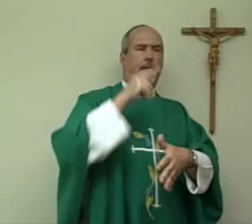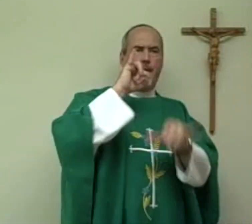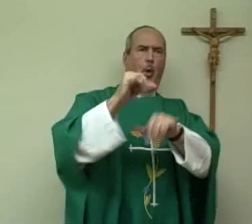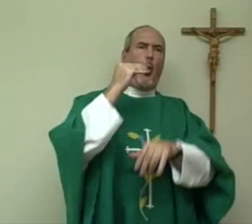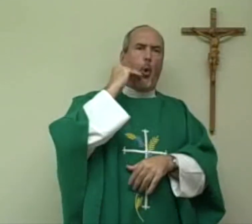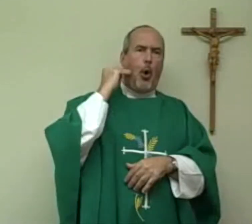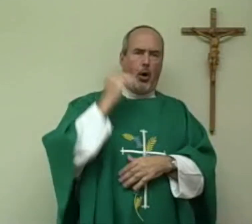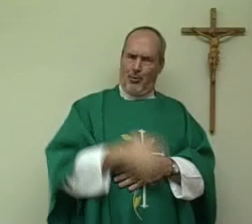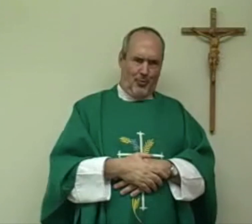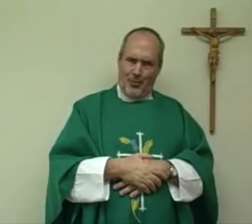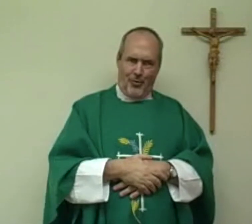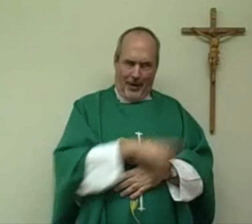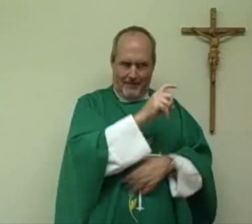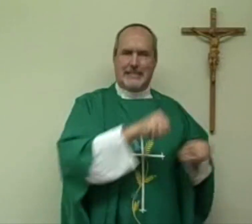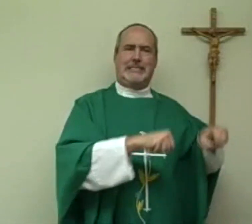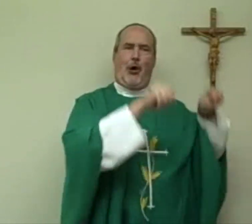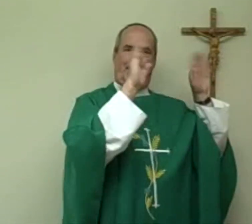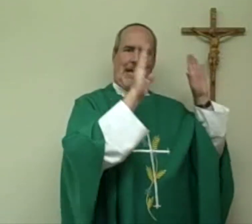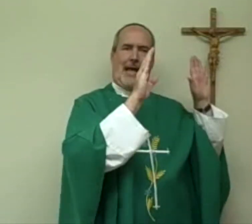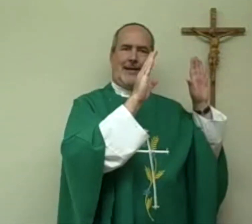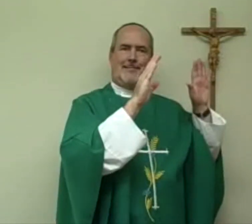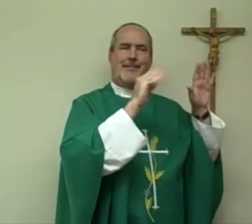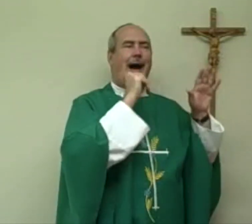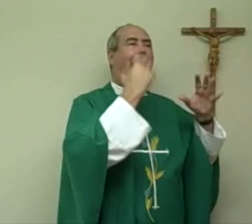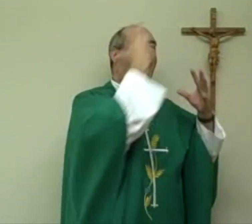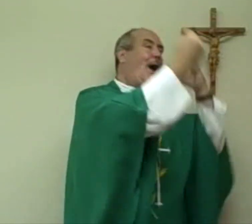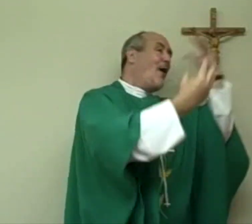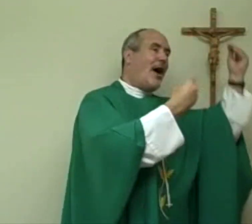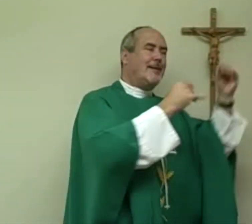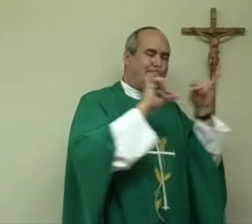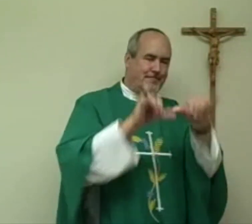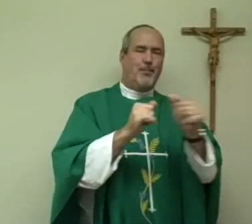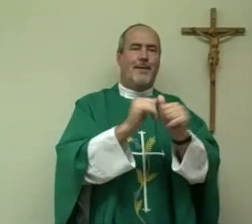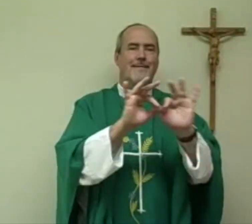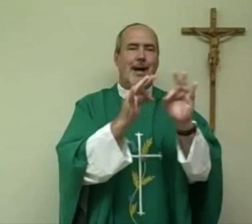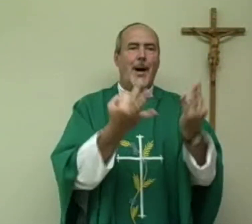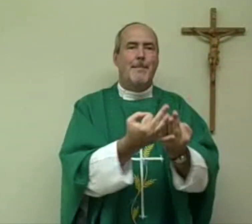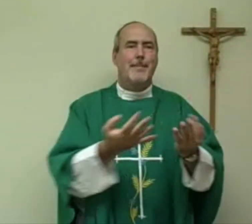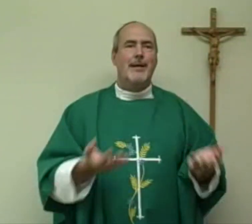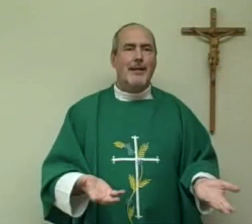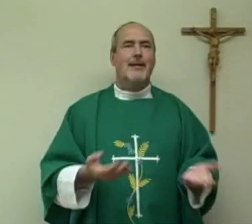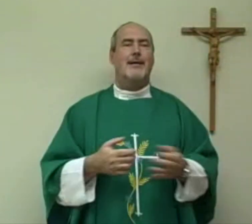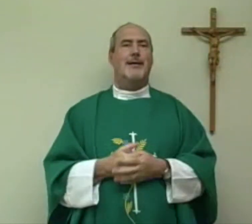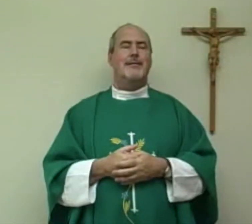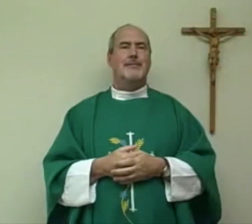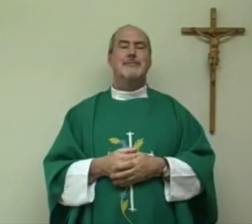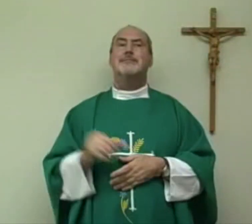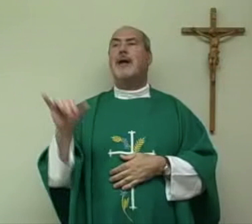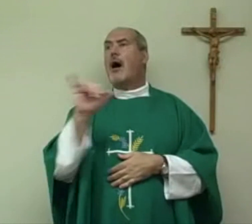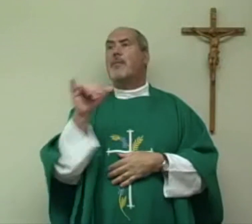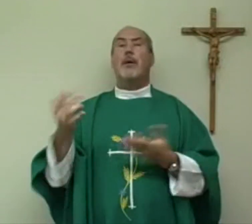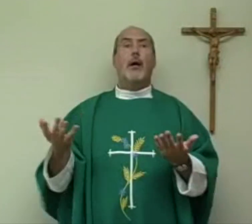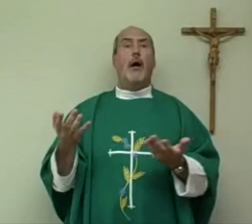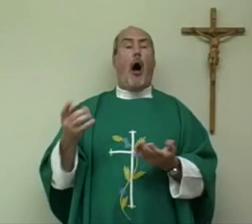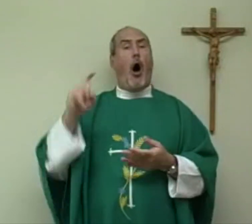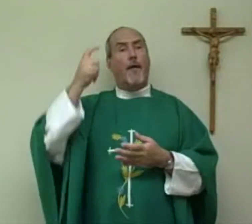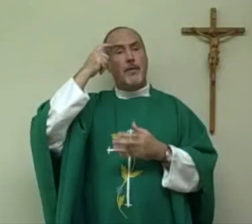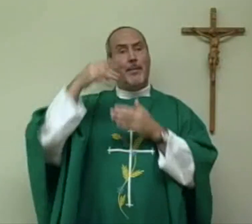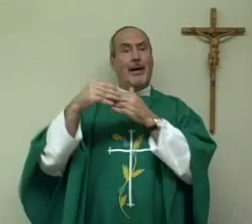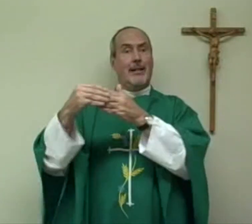have fun while their kids stay at home. Parents have to make sacrifices about all their socializing and stay